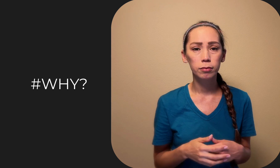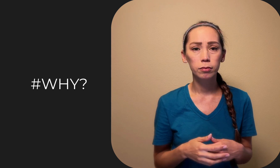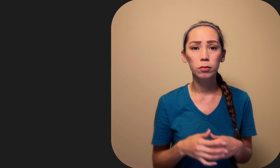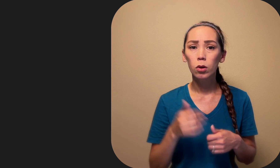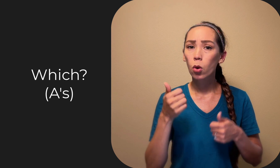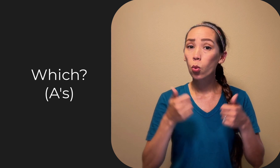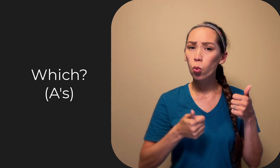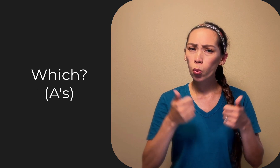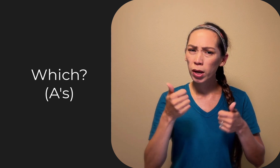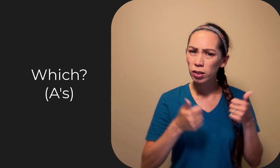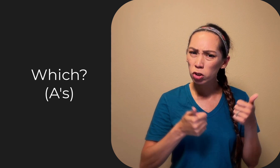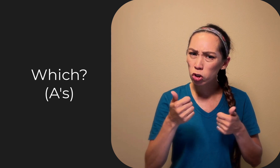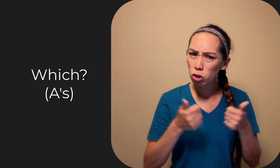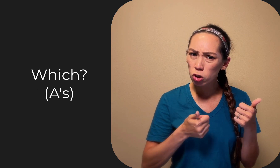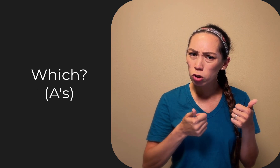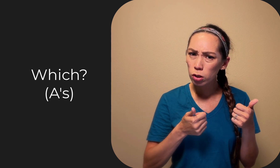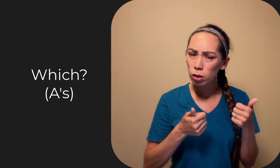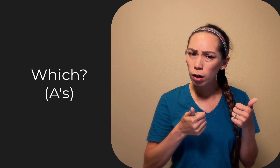Which